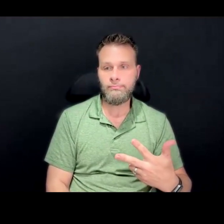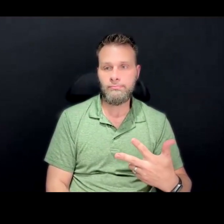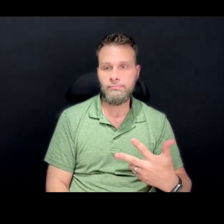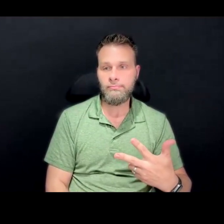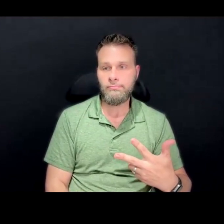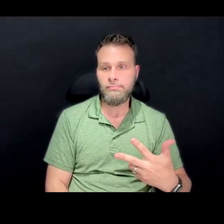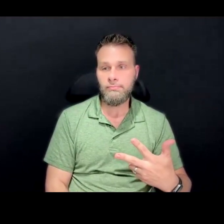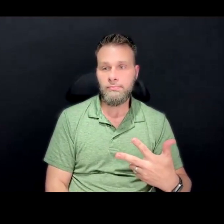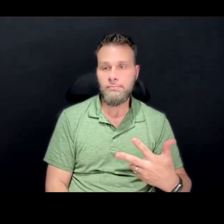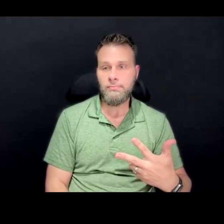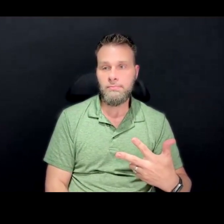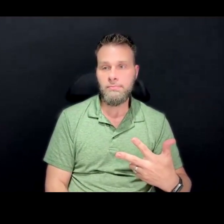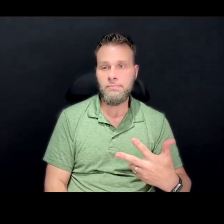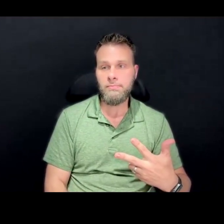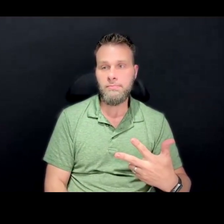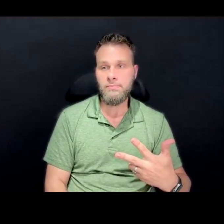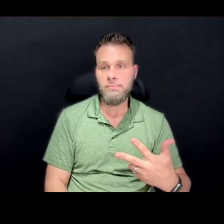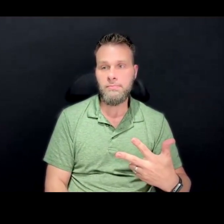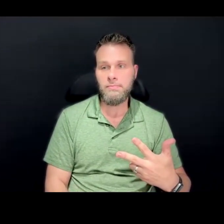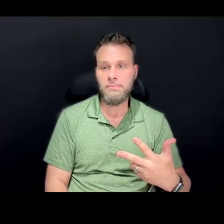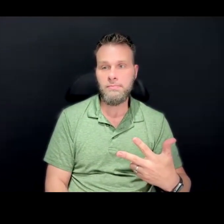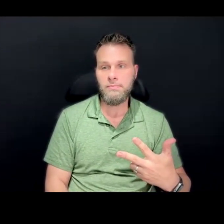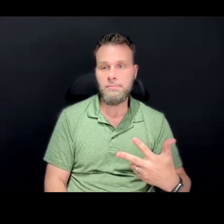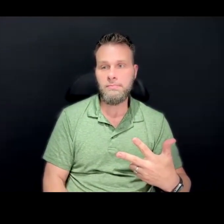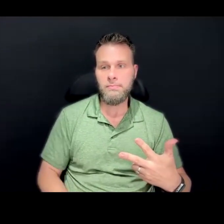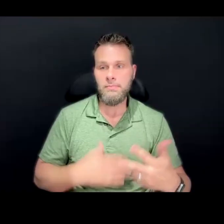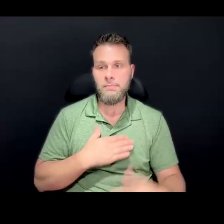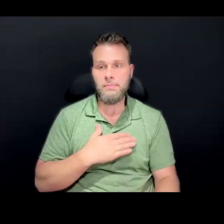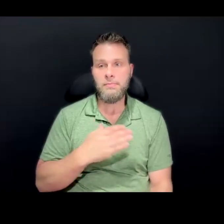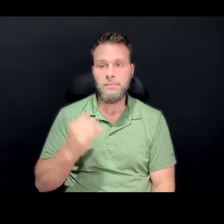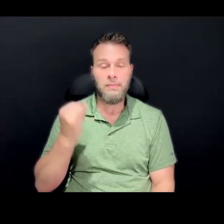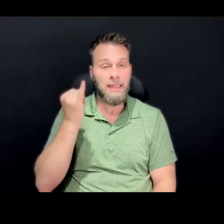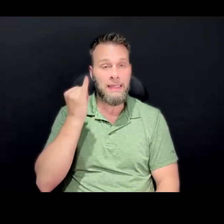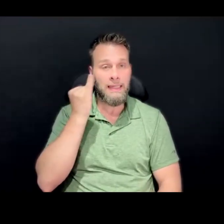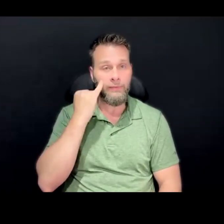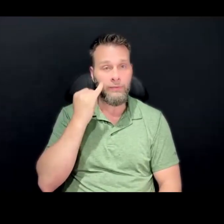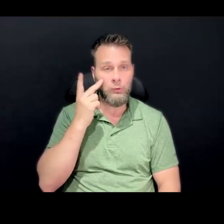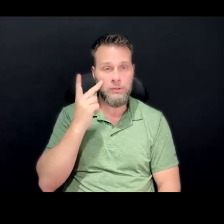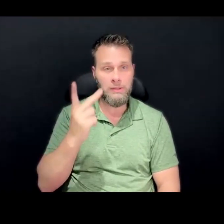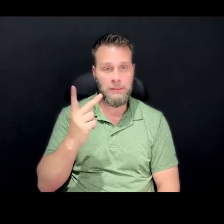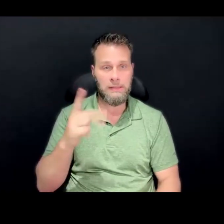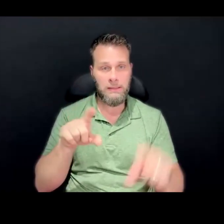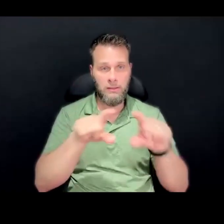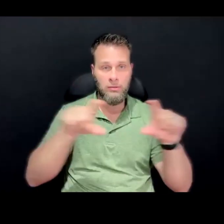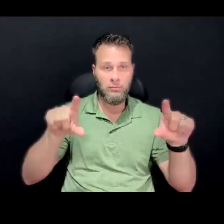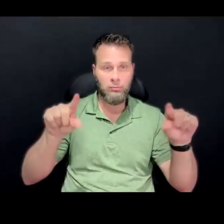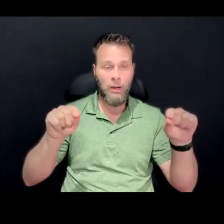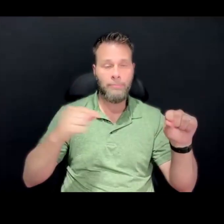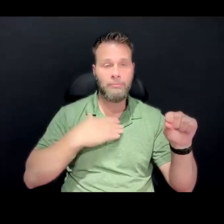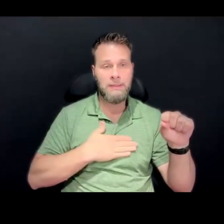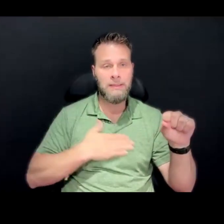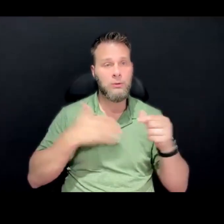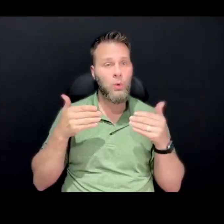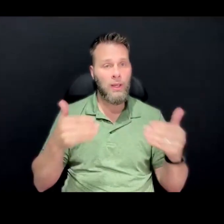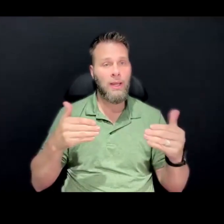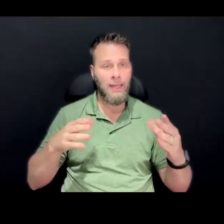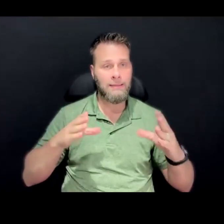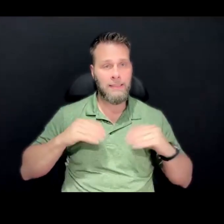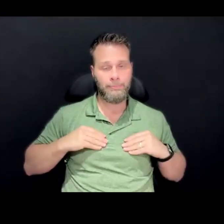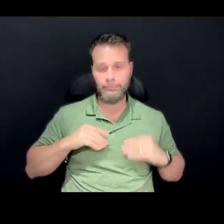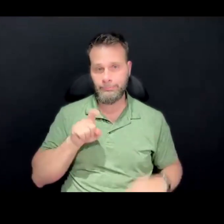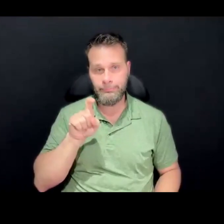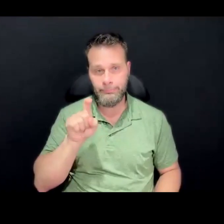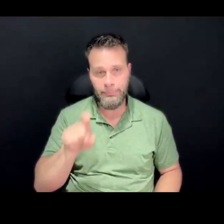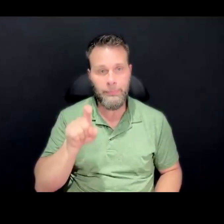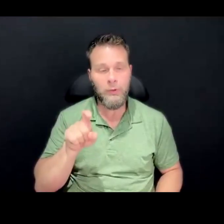And please remember, you may be seeing some prompts to speak. So if you see that prompt, please accept that so we can have an